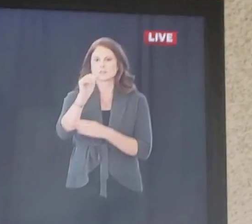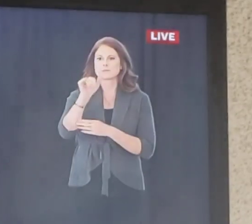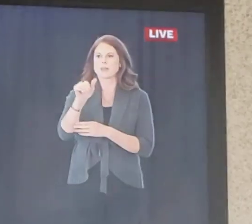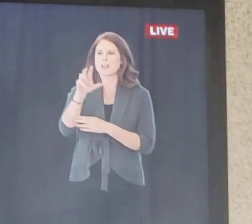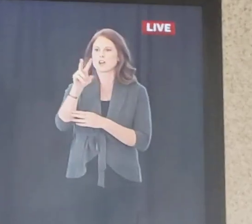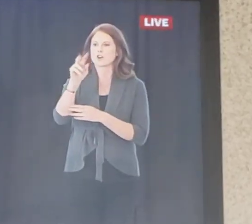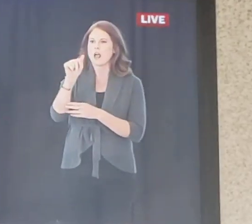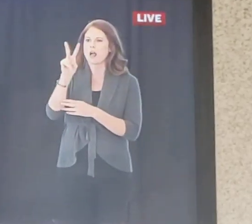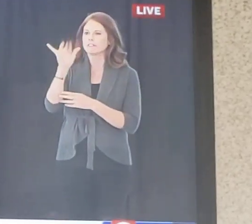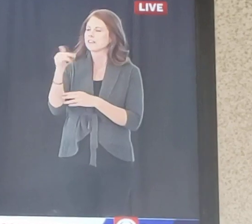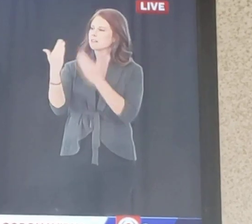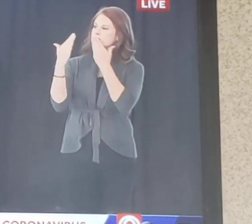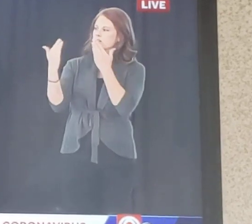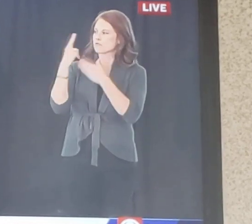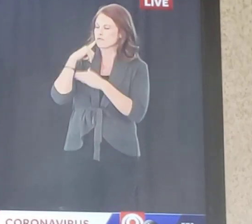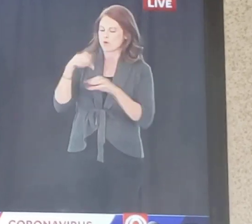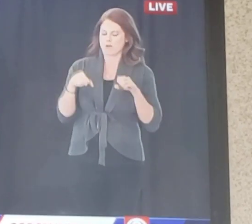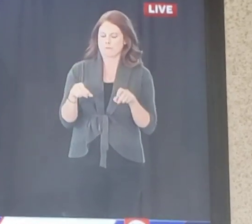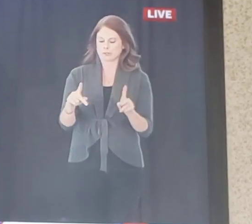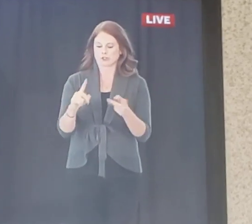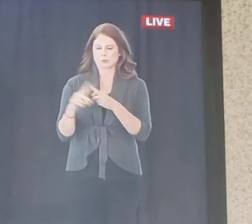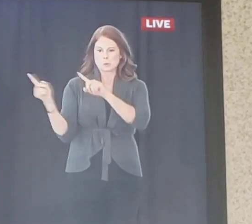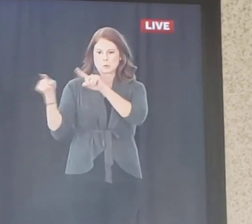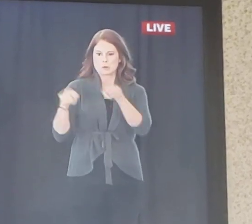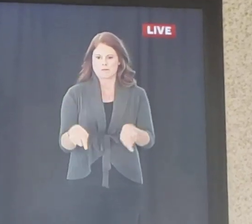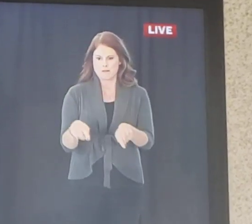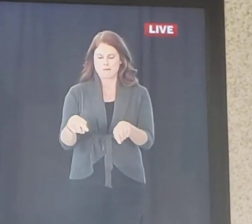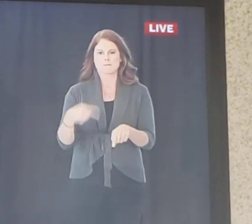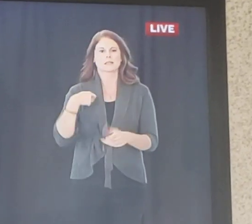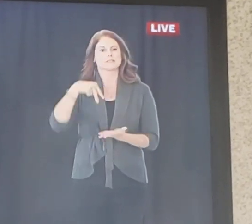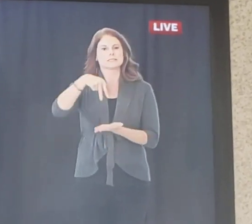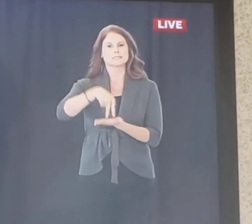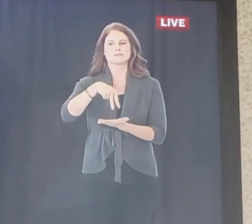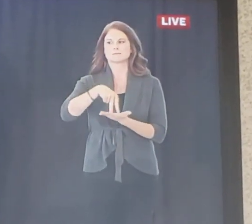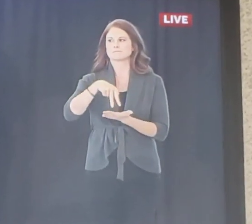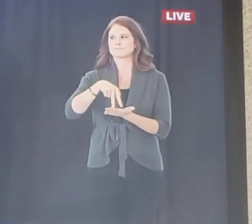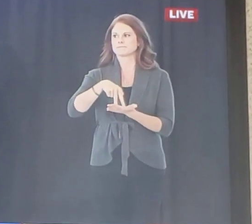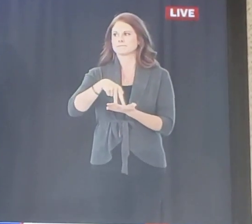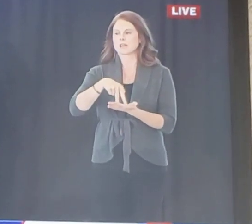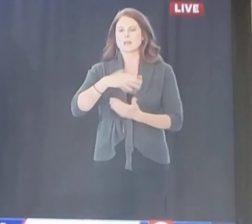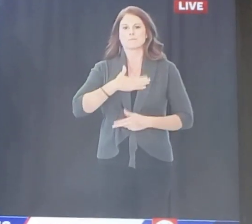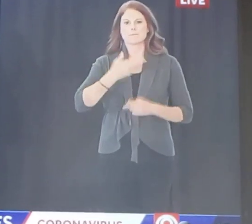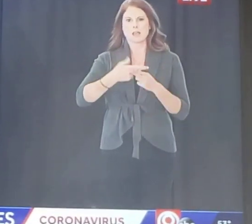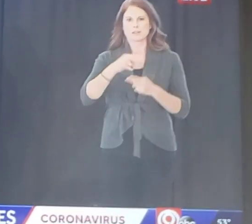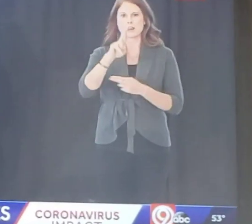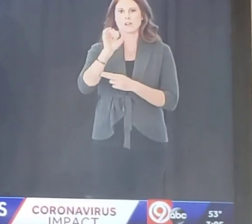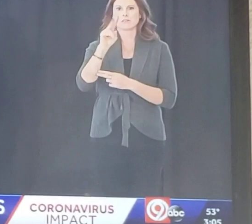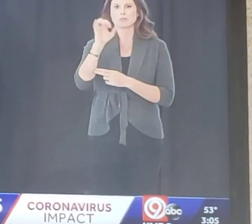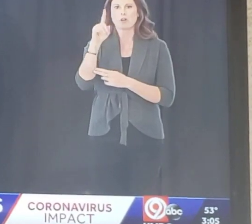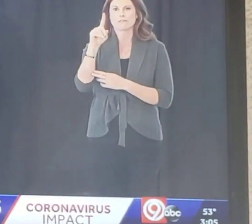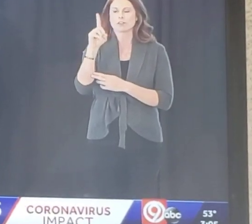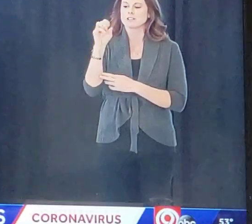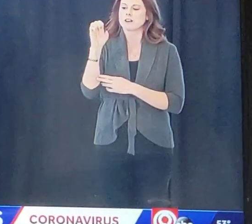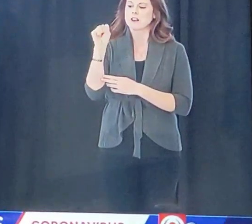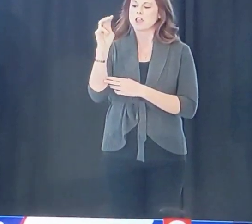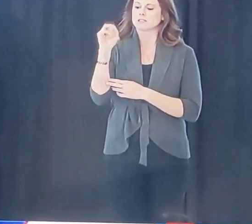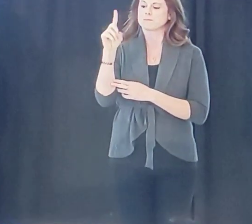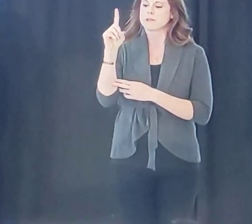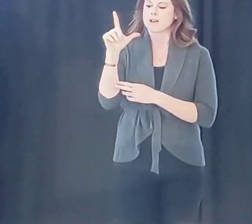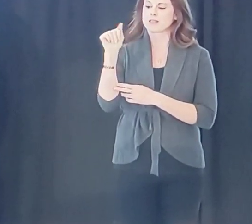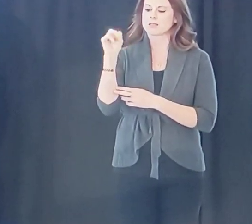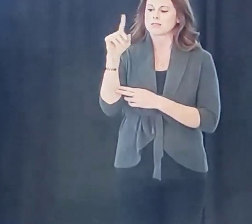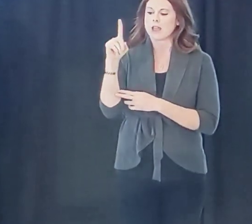thank you for this opportunity to come and stand. My name is Reverend Desmond Lamb. I'm